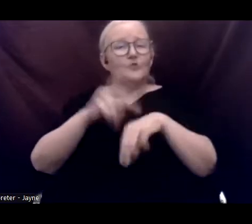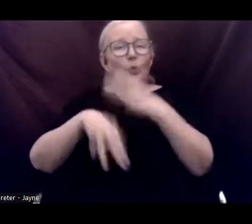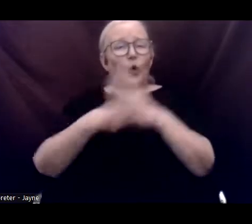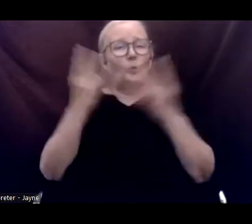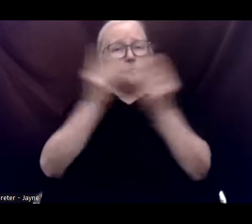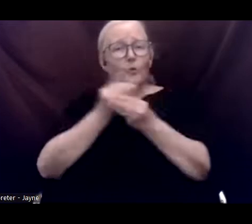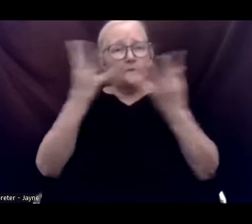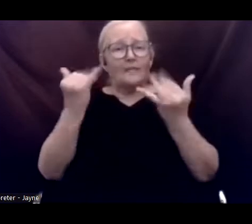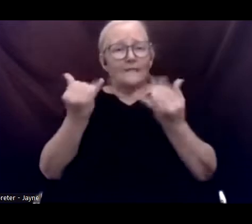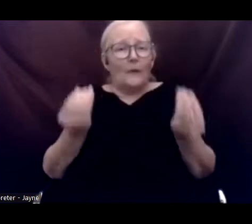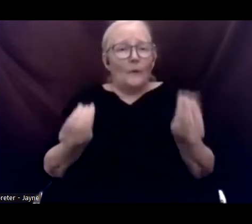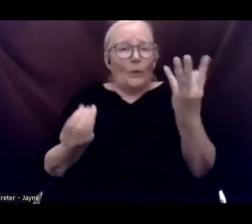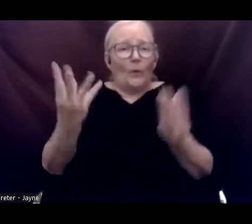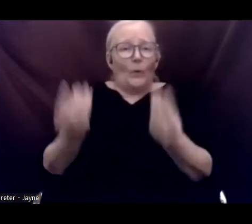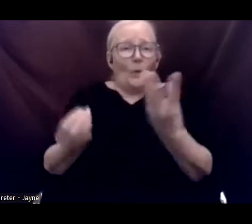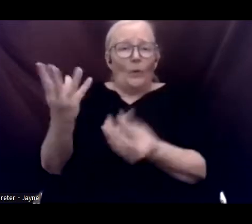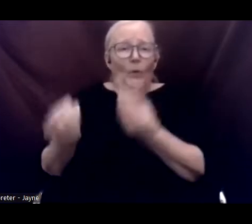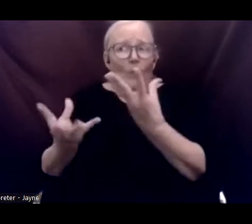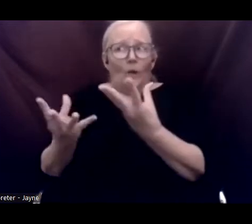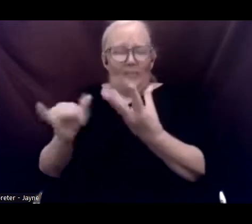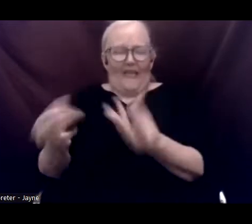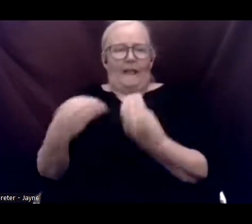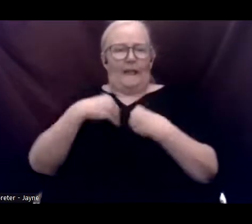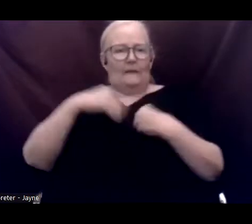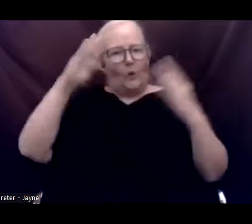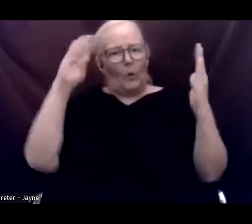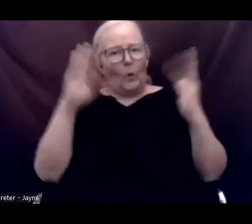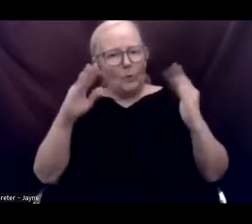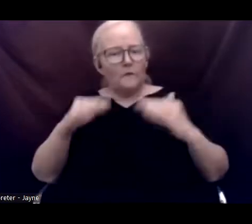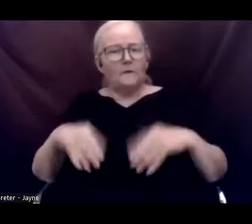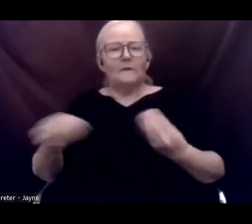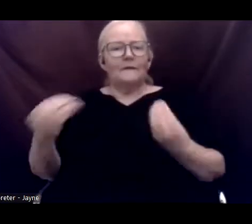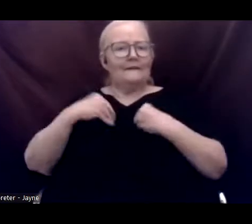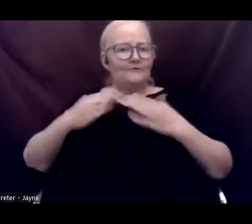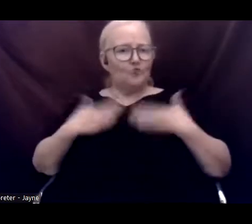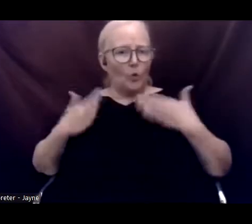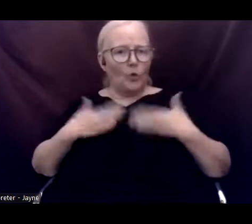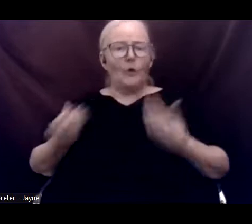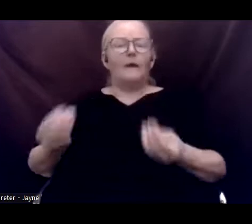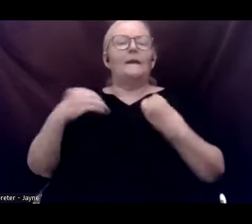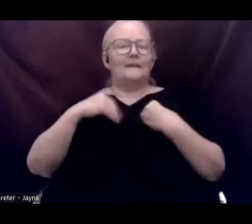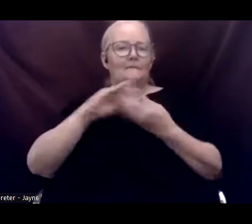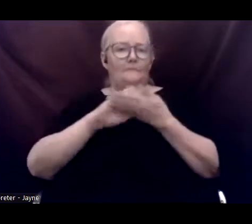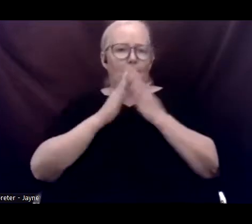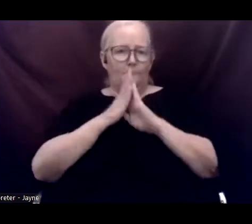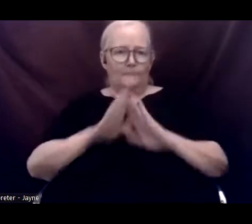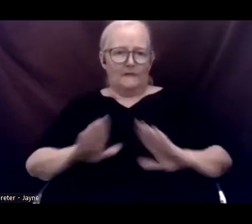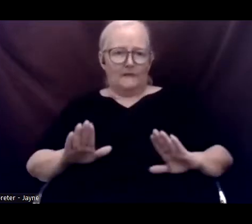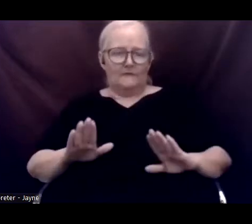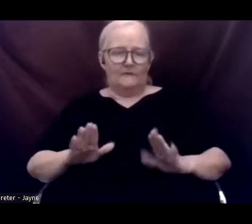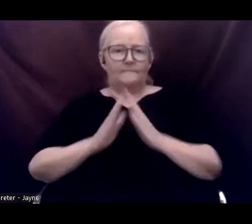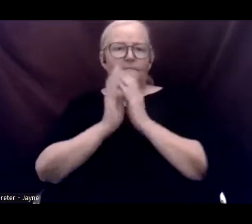awakening around us grant us hope, joy, and peace.